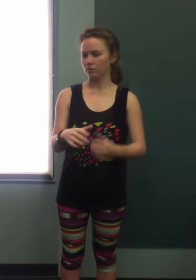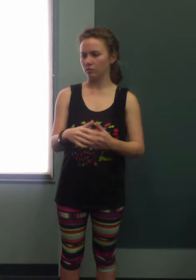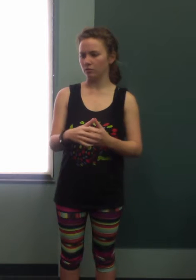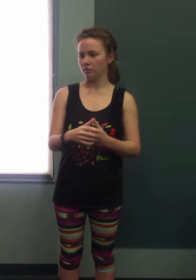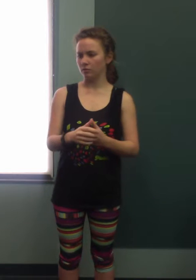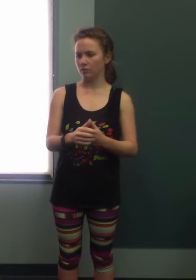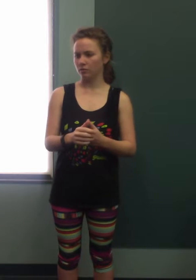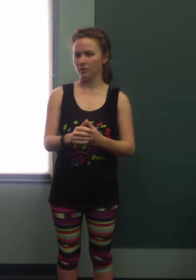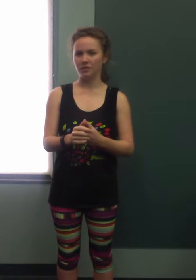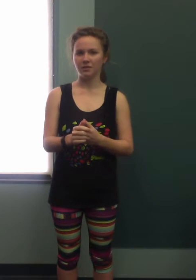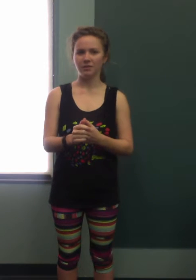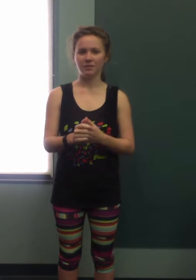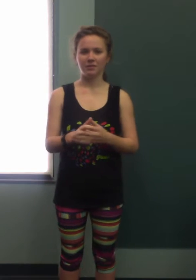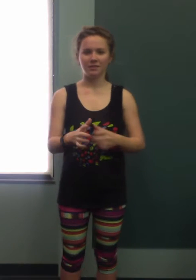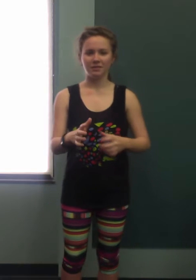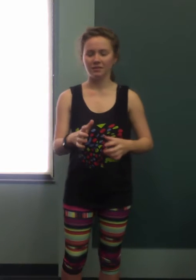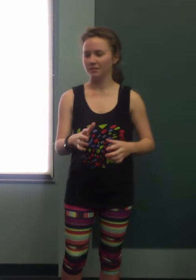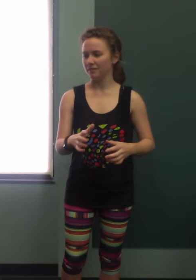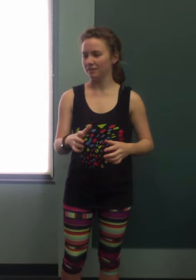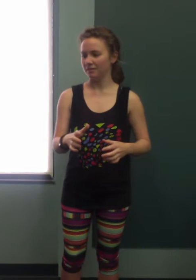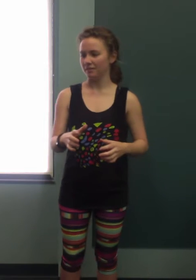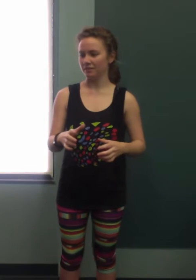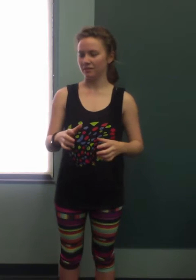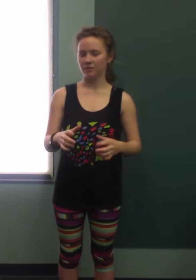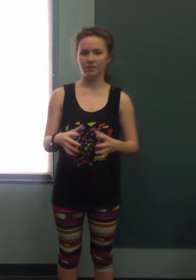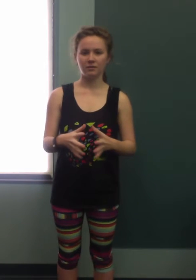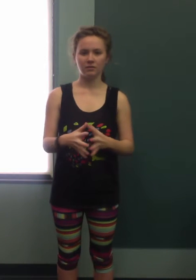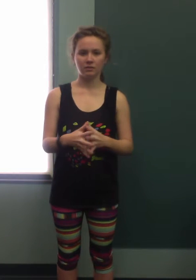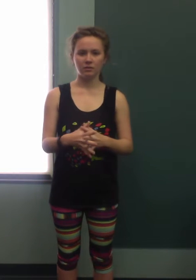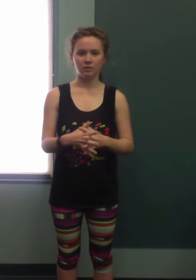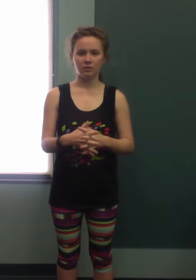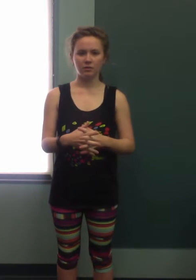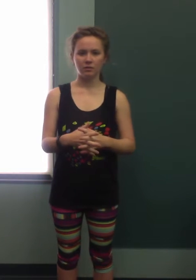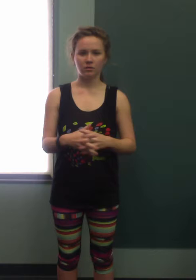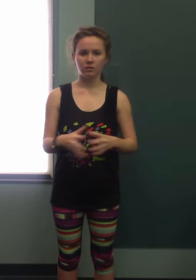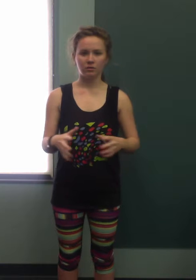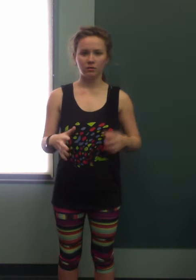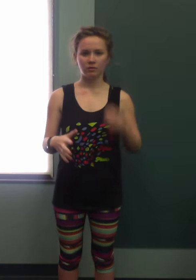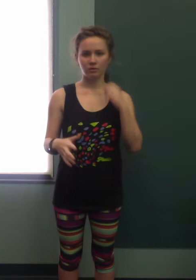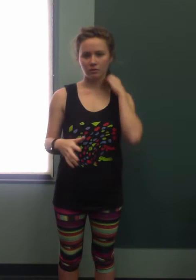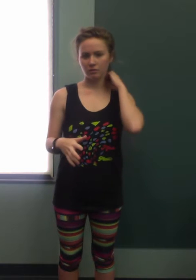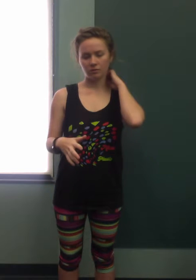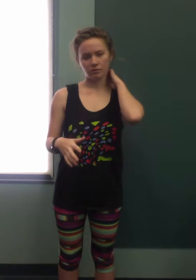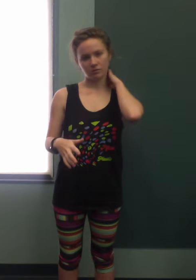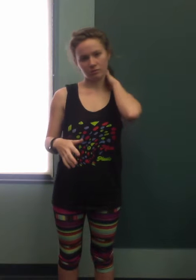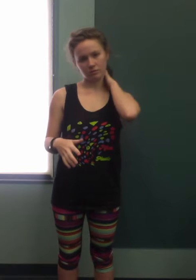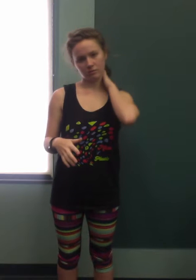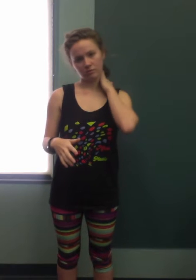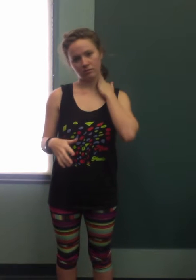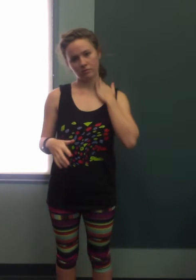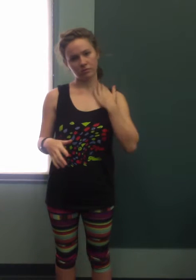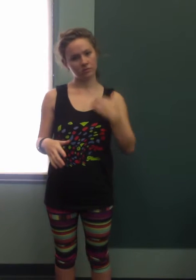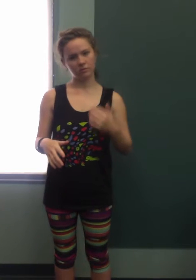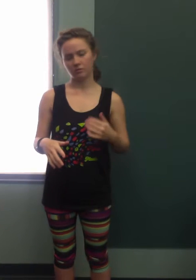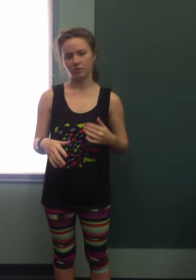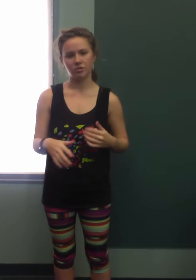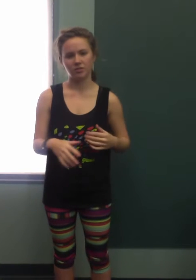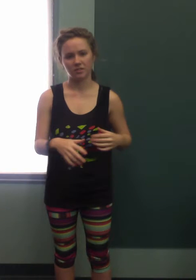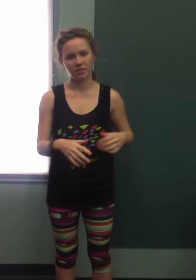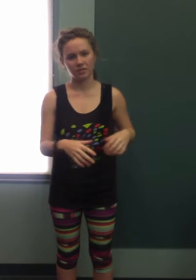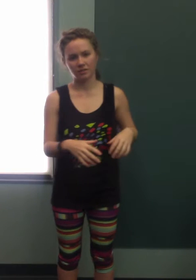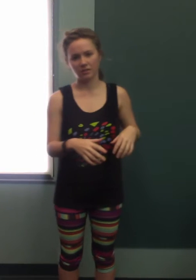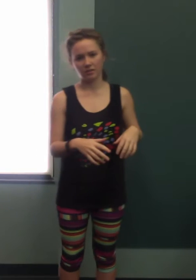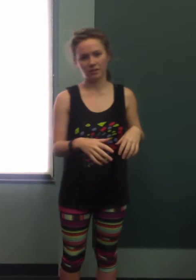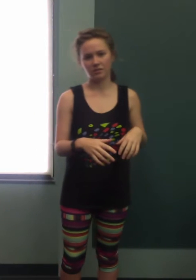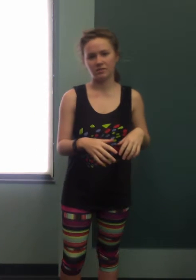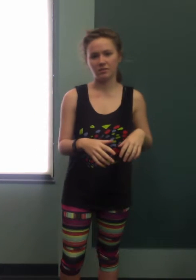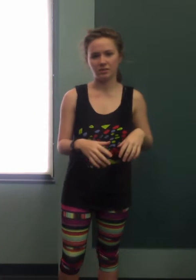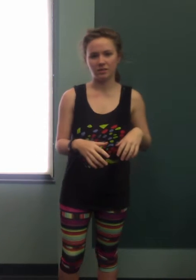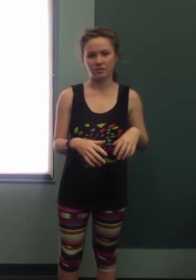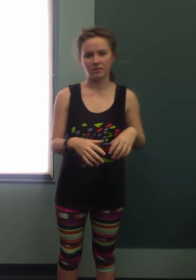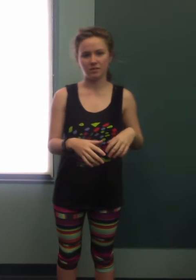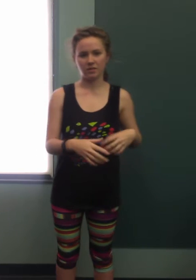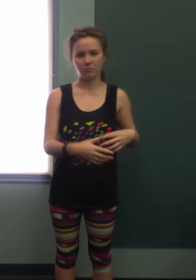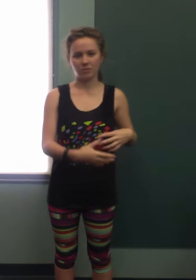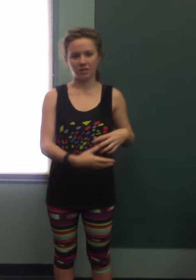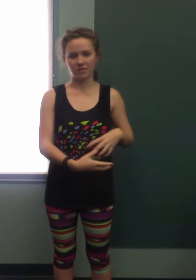come into the duodenum, and those are going to break down lipids. Pancreatic amylase is going to be important because it's going to break down